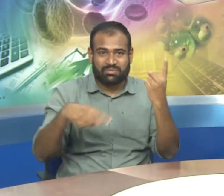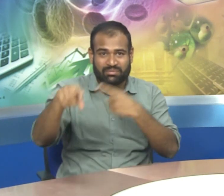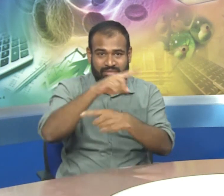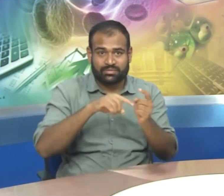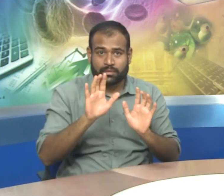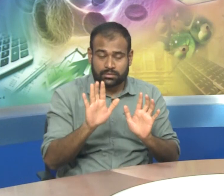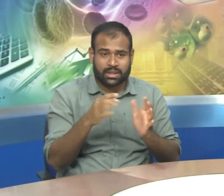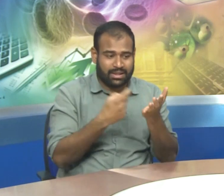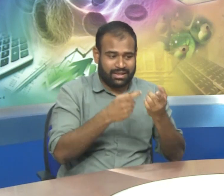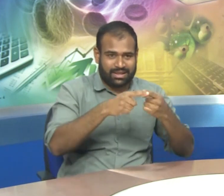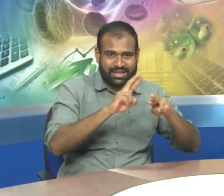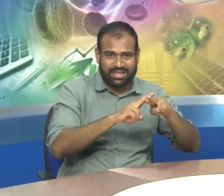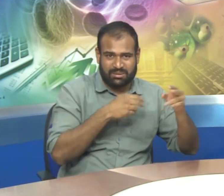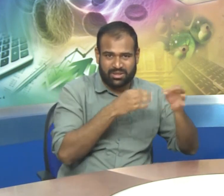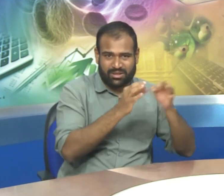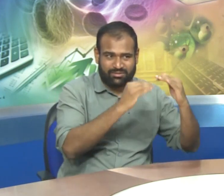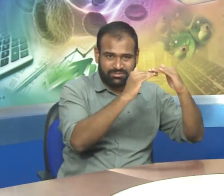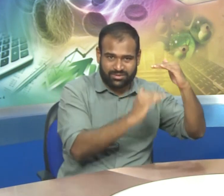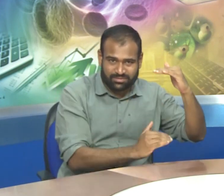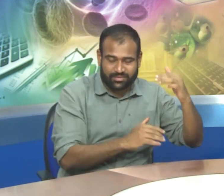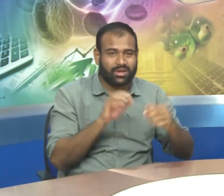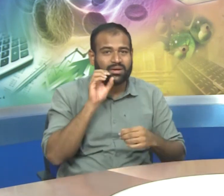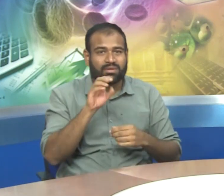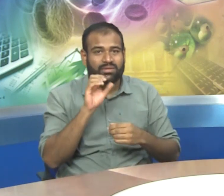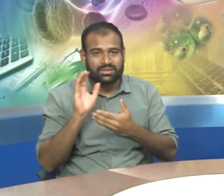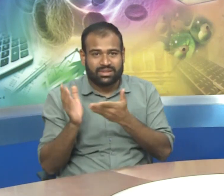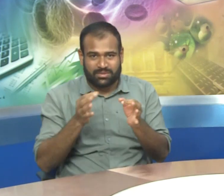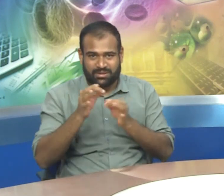Let us now understand the information services for the user.